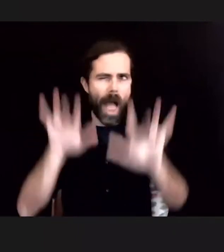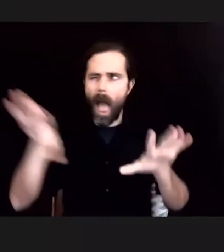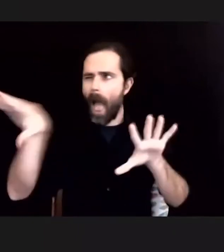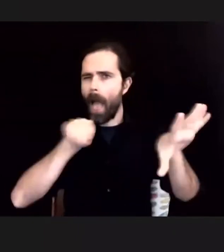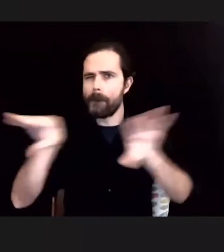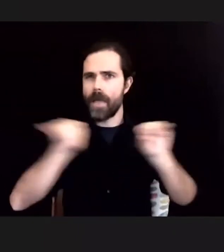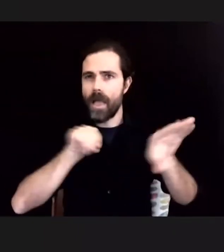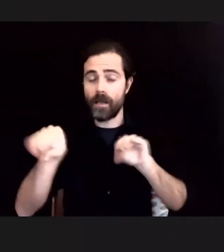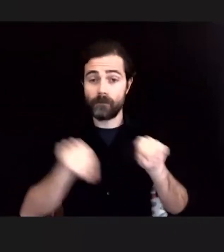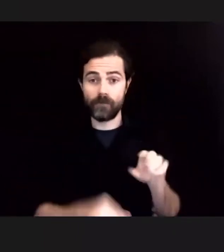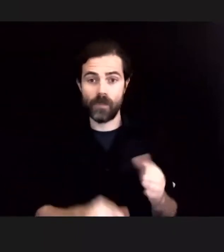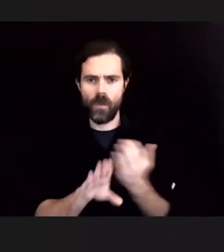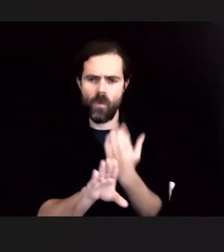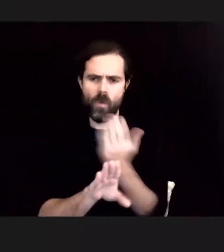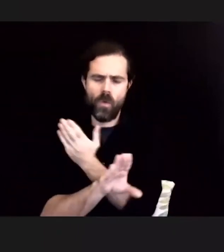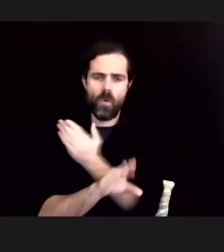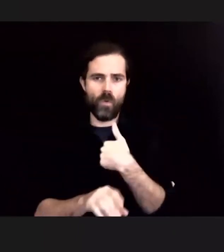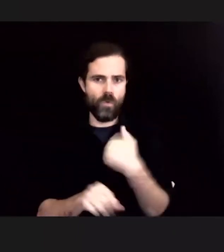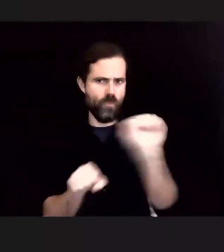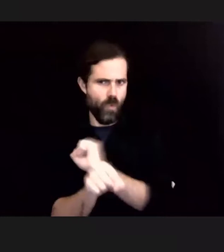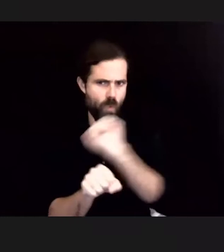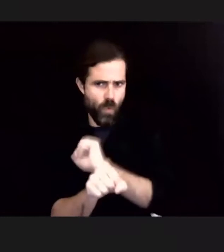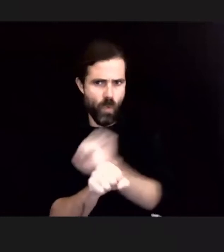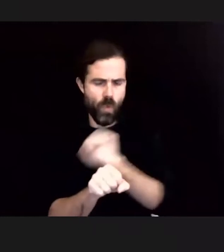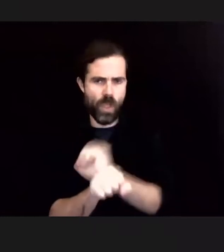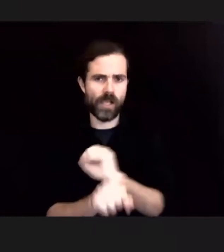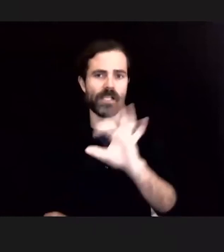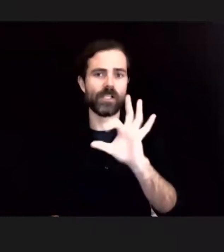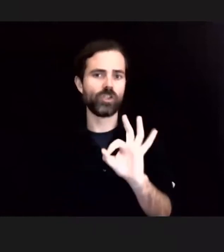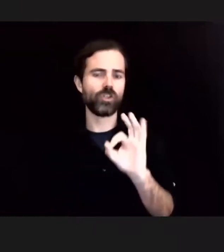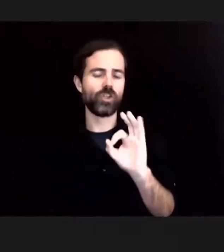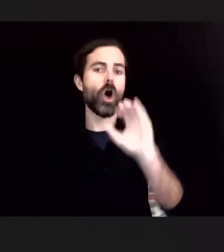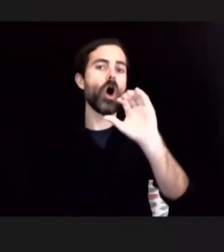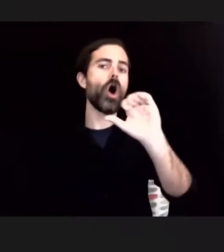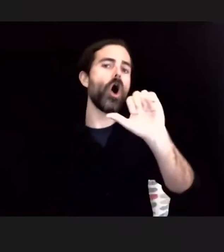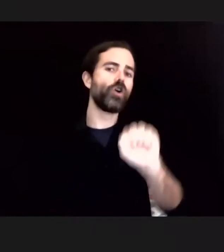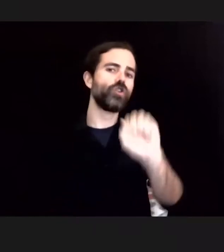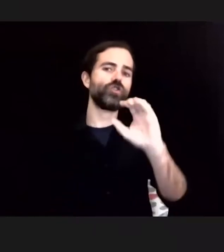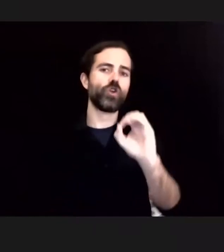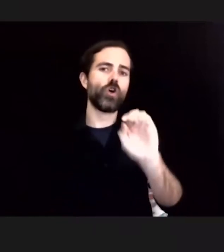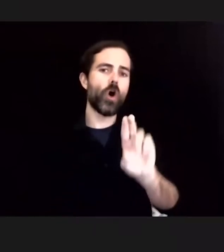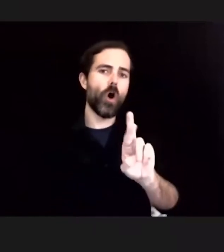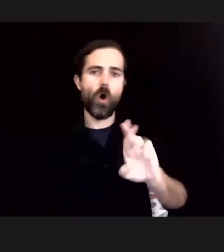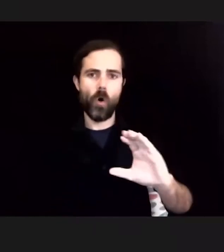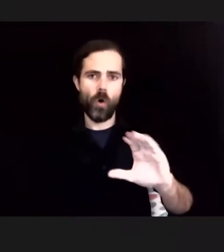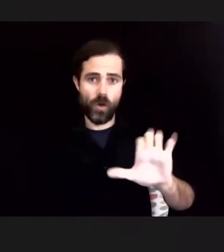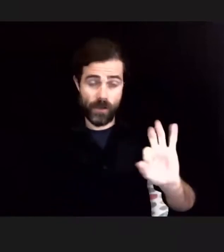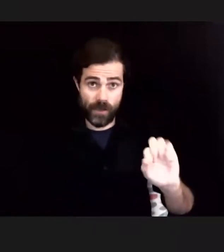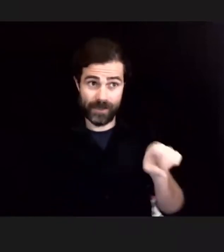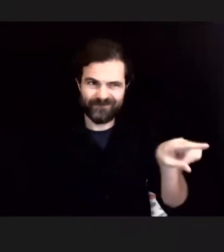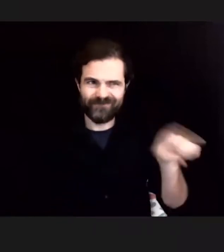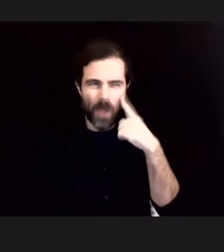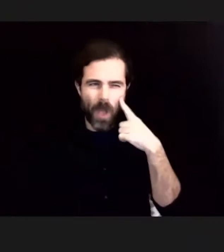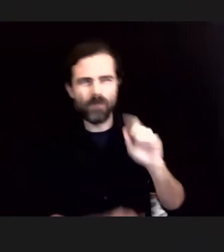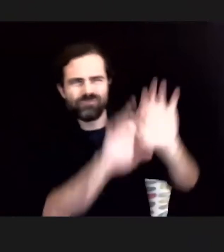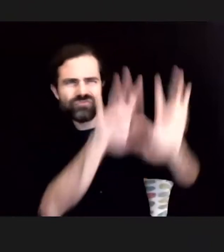sources. I mean, large repositories of projects that will allow artificial intelligence to have good and bad examples